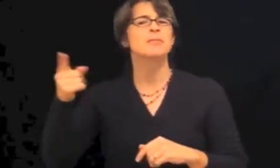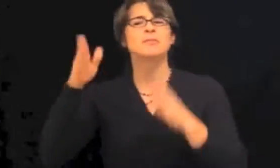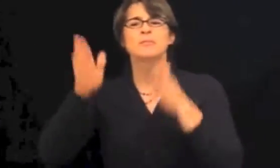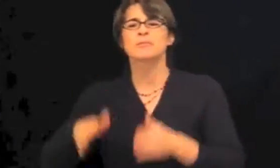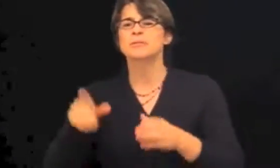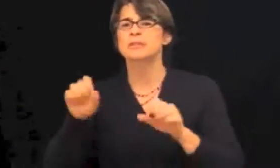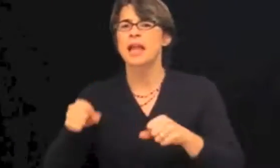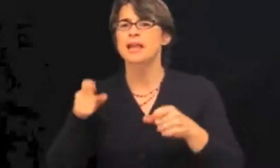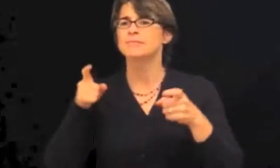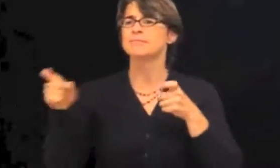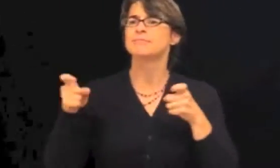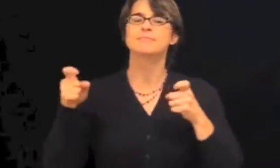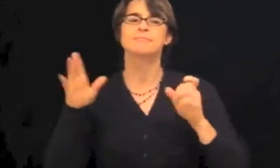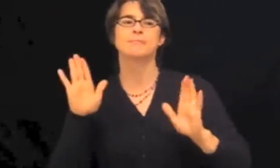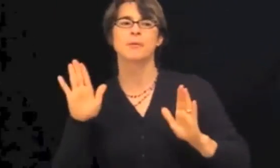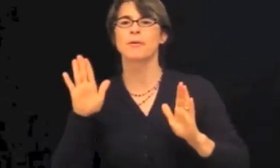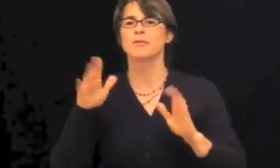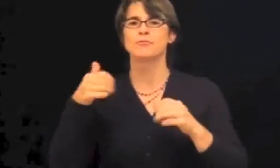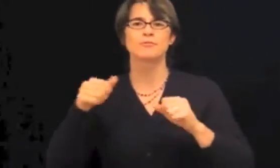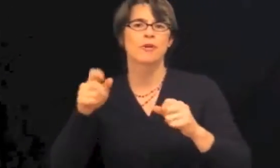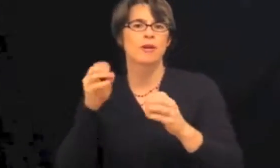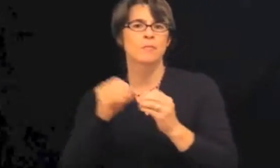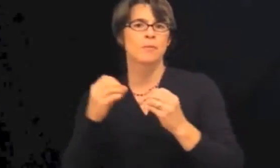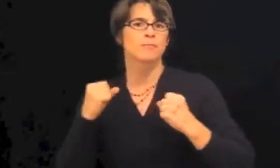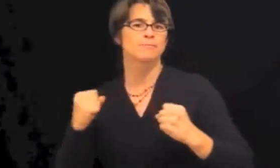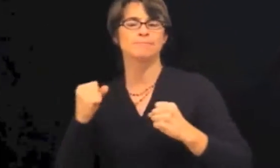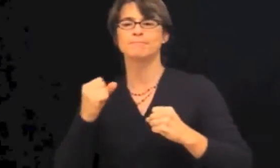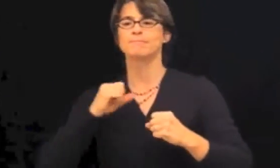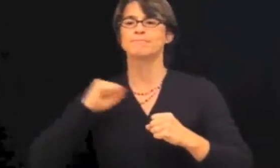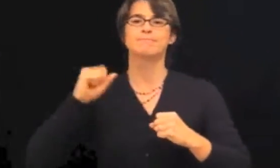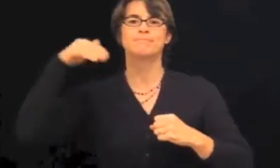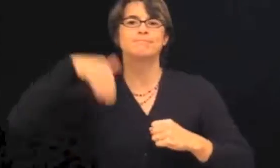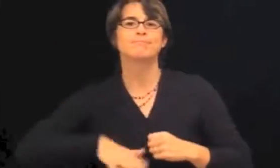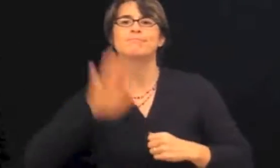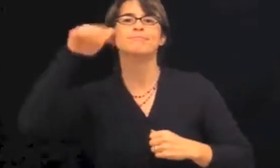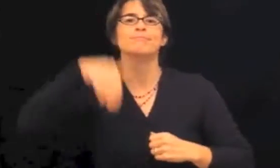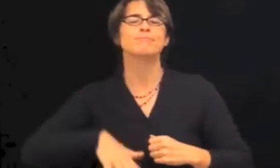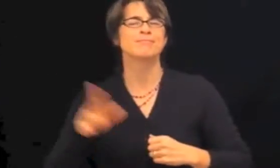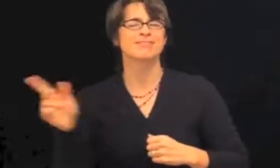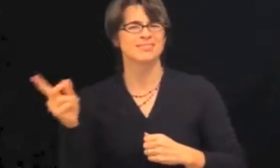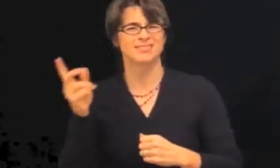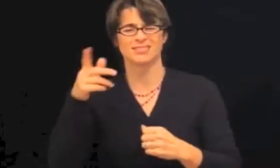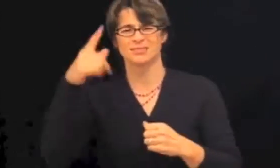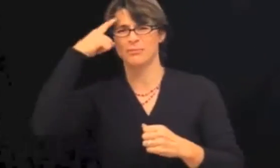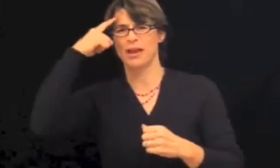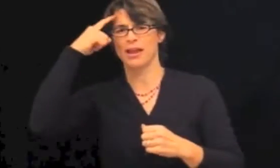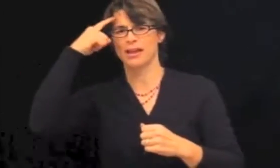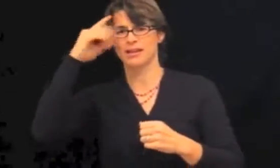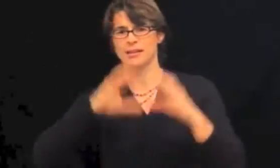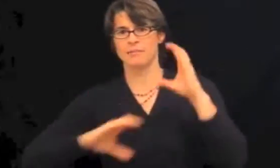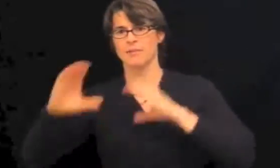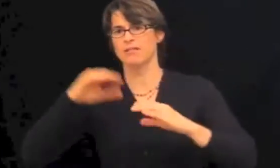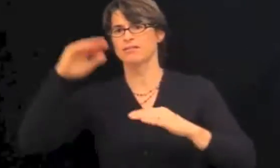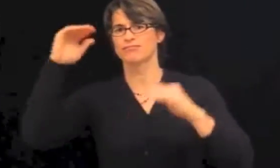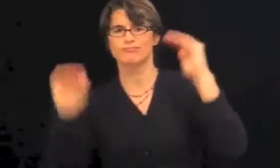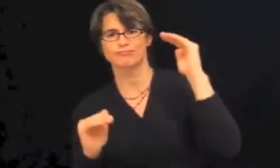ordinary mood swings. A person cannot control it. Their mood swings are strong.